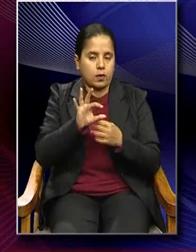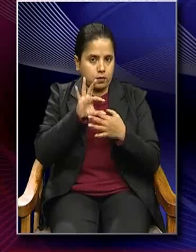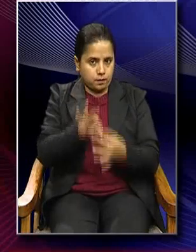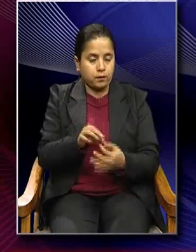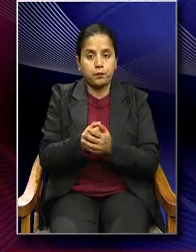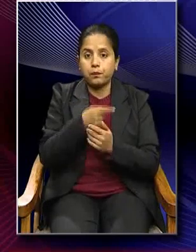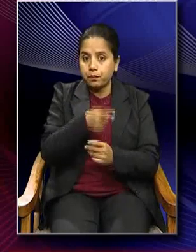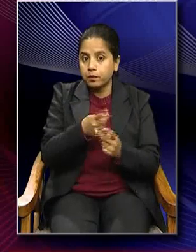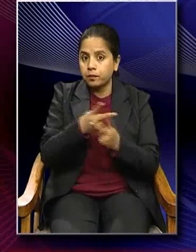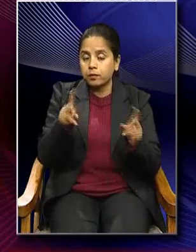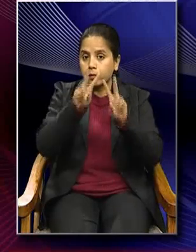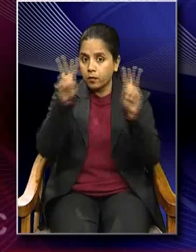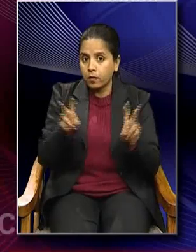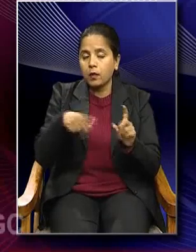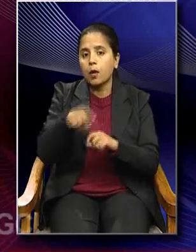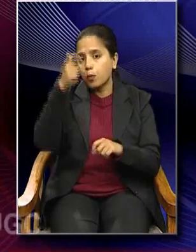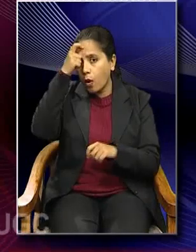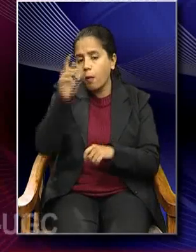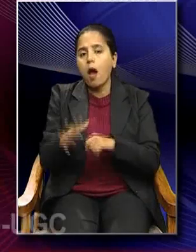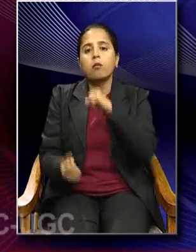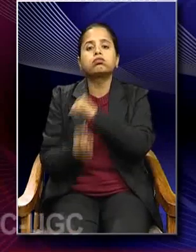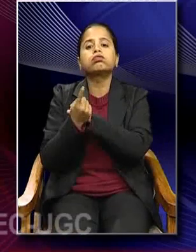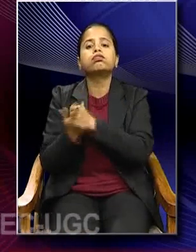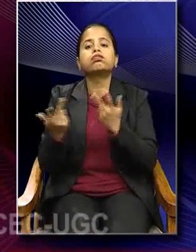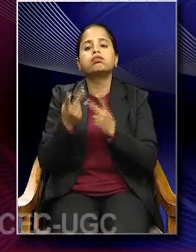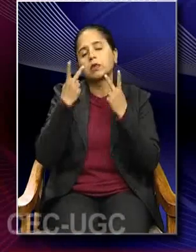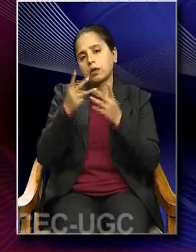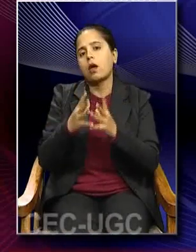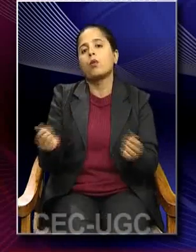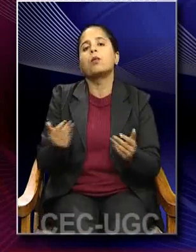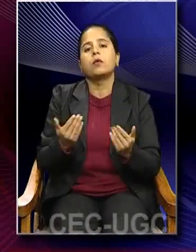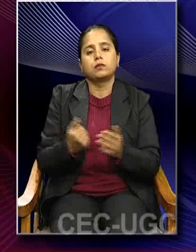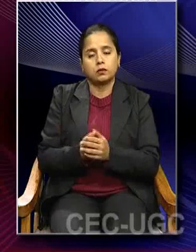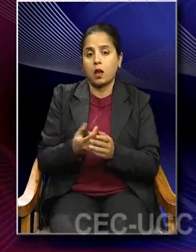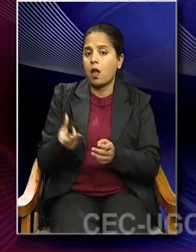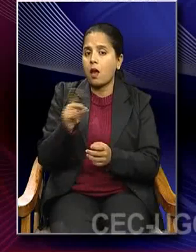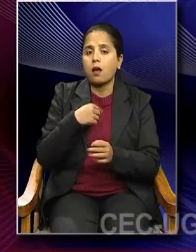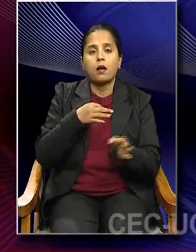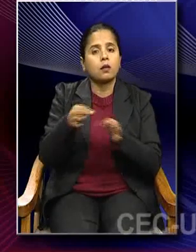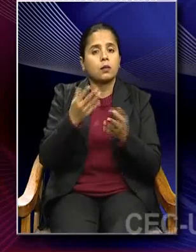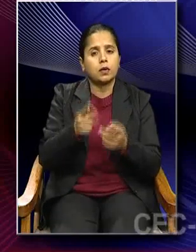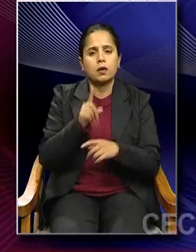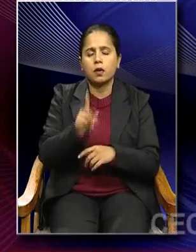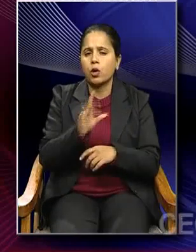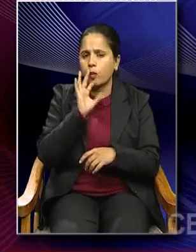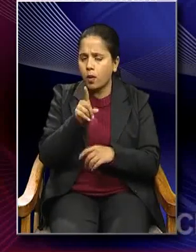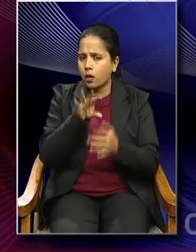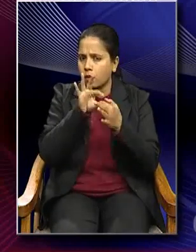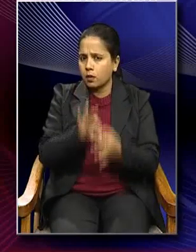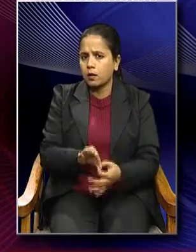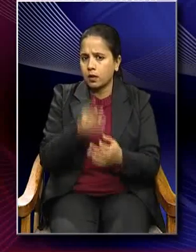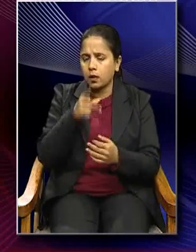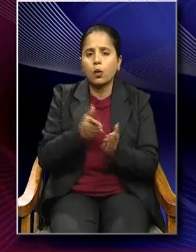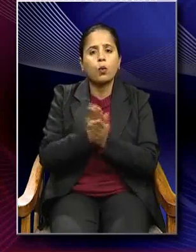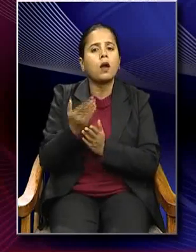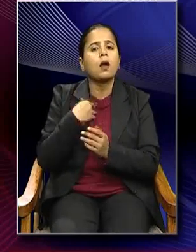context in which the problem arises. So, in kind of a very particular way